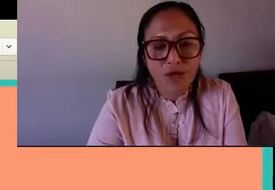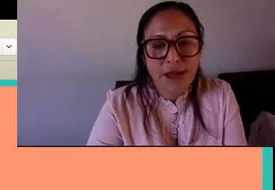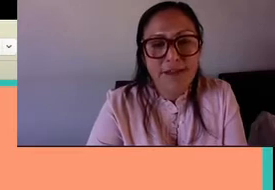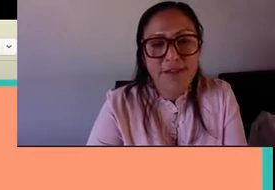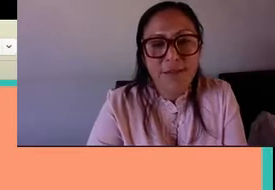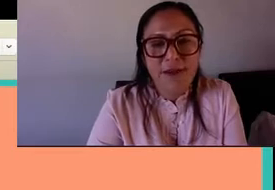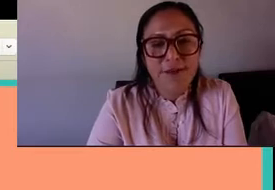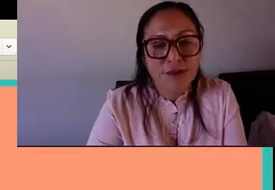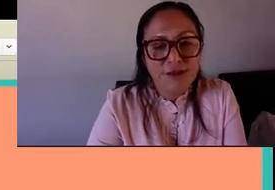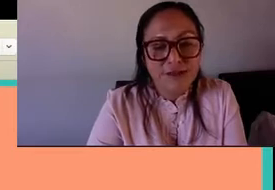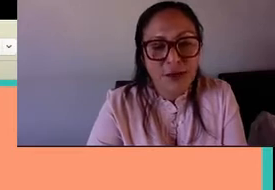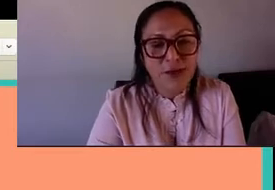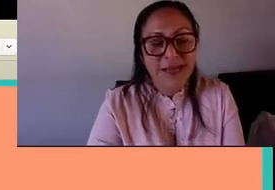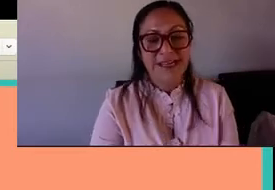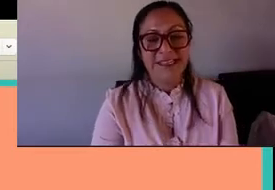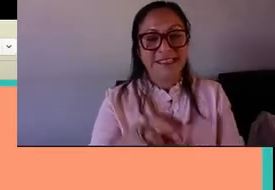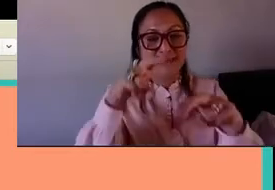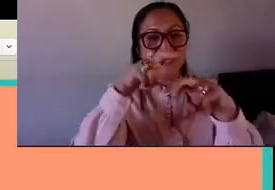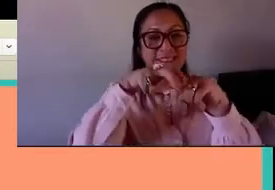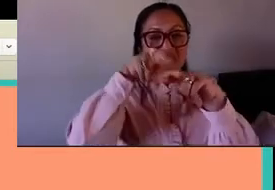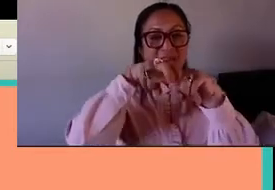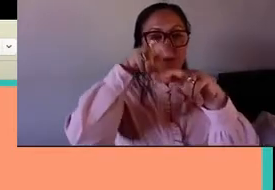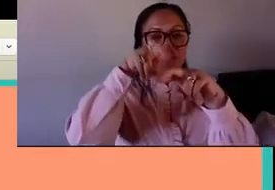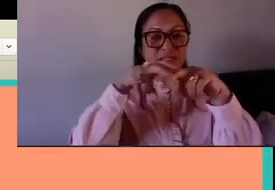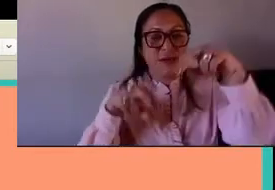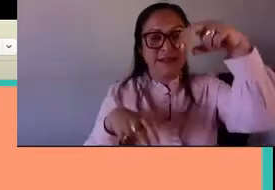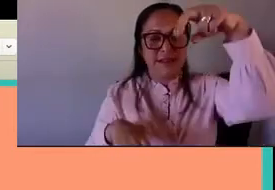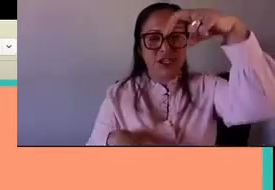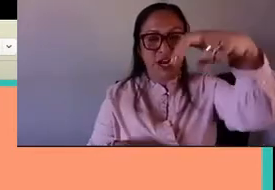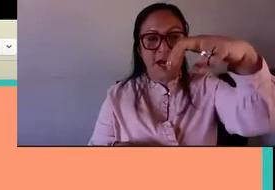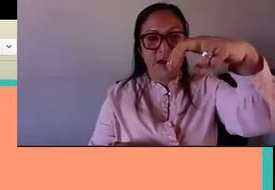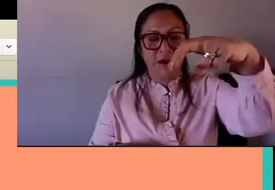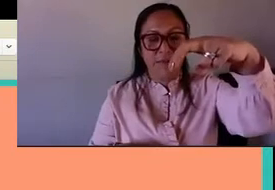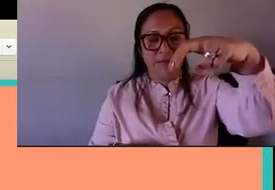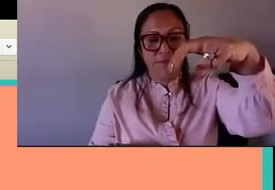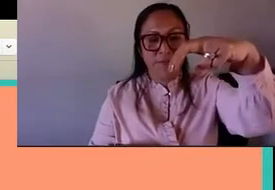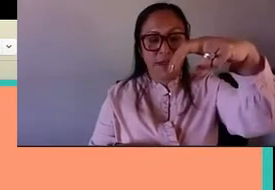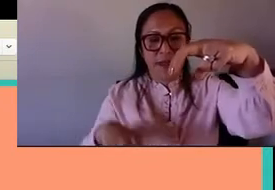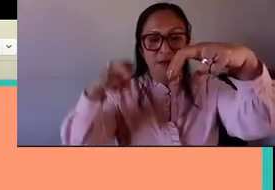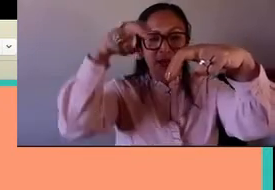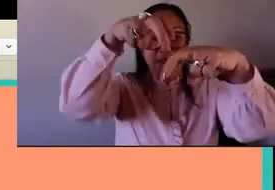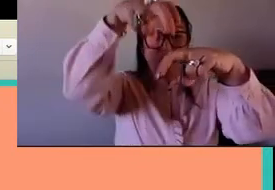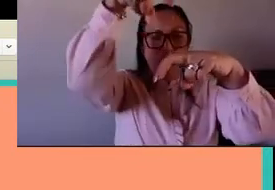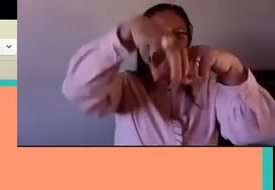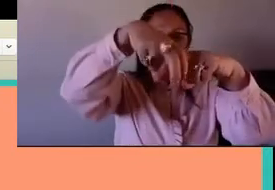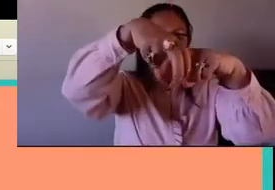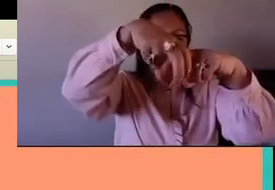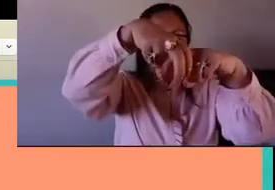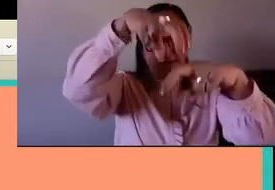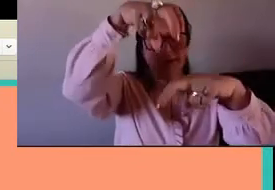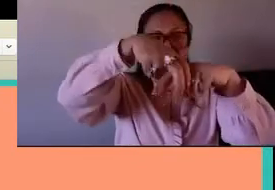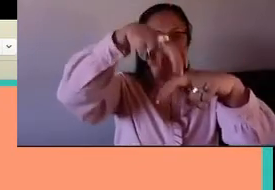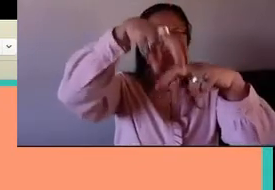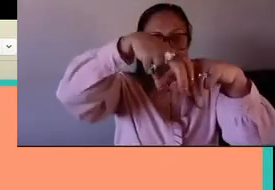More signs for preschoolers. So it's time to sit down. So it's like the chair and your legs go over the